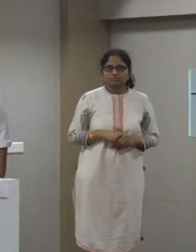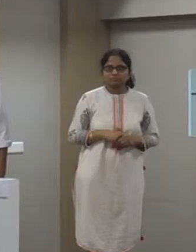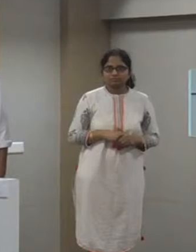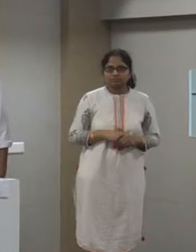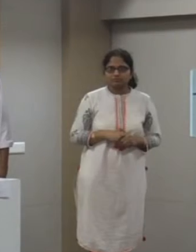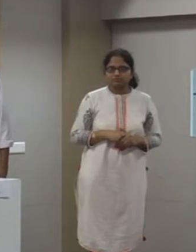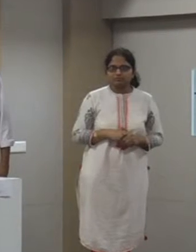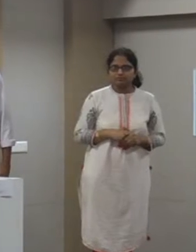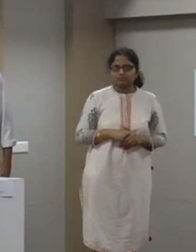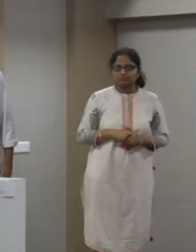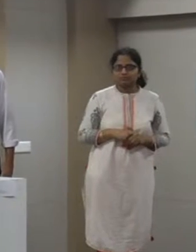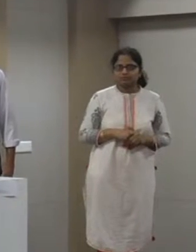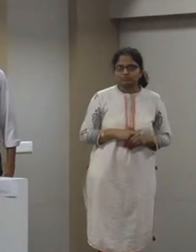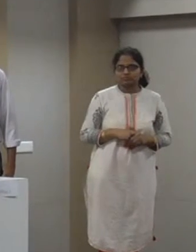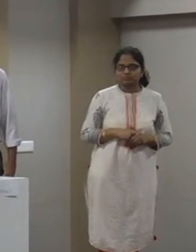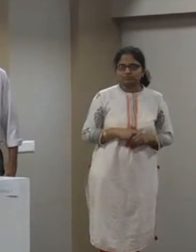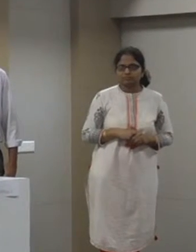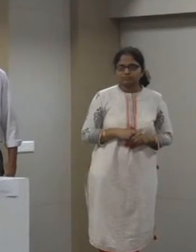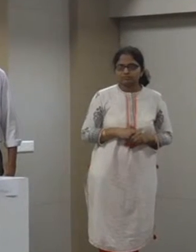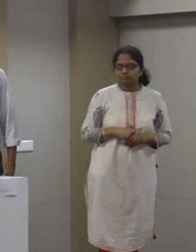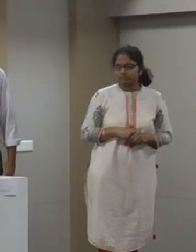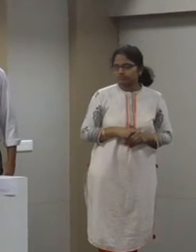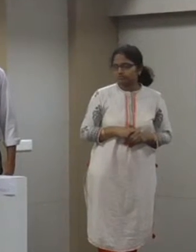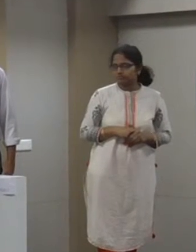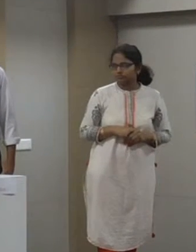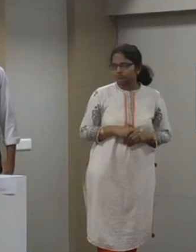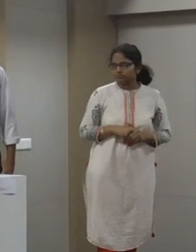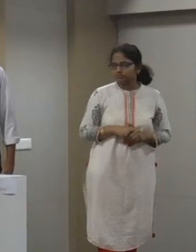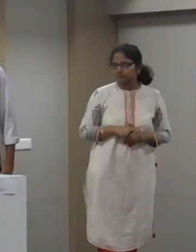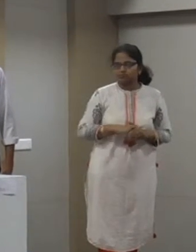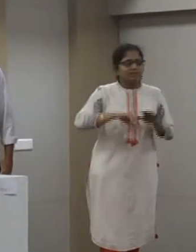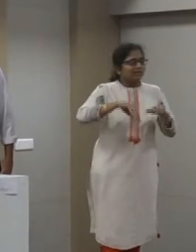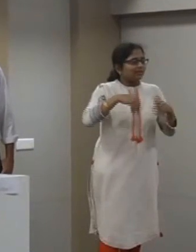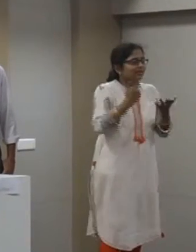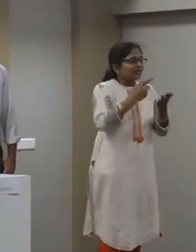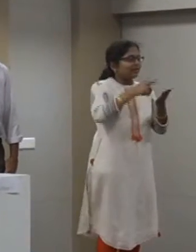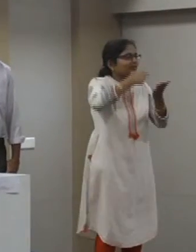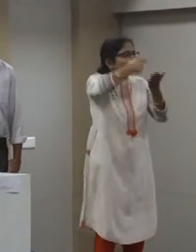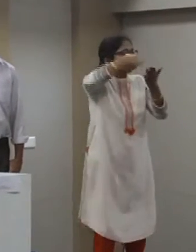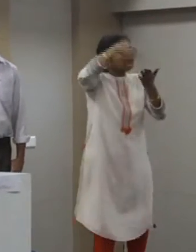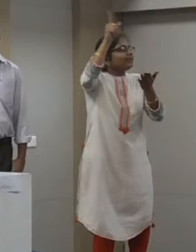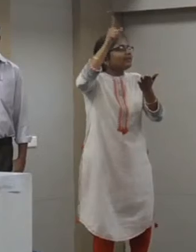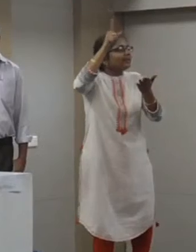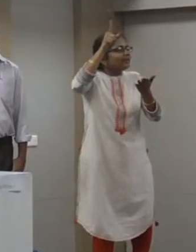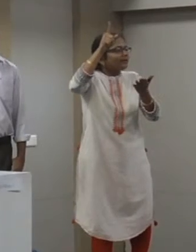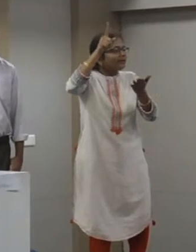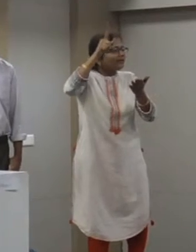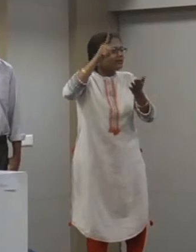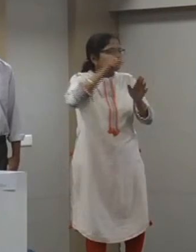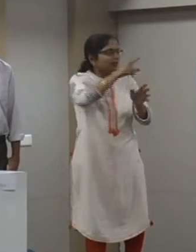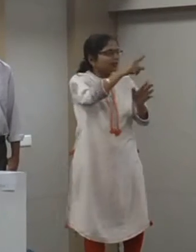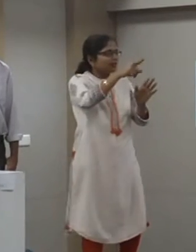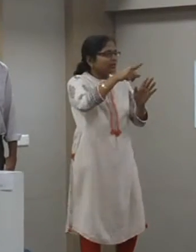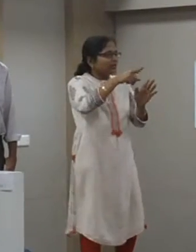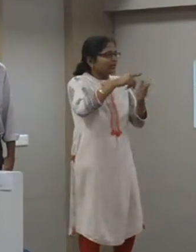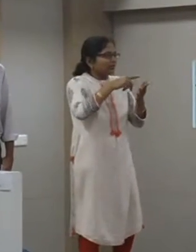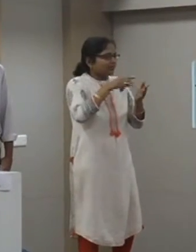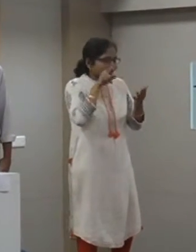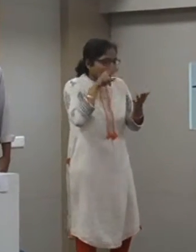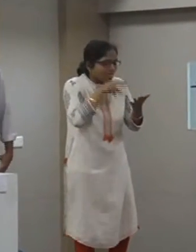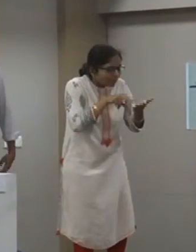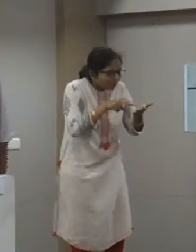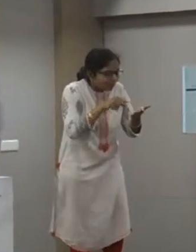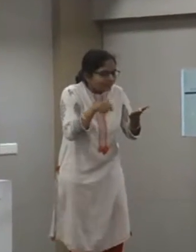He is also going to draw a diagonal line on your photograph in that